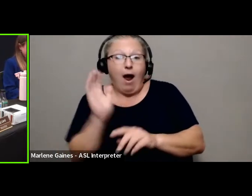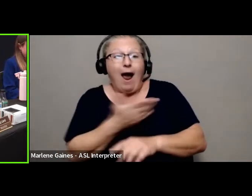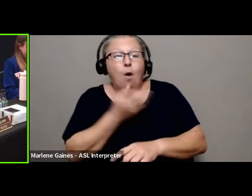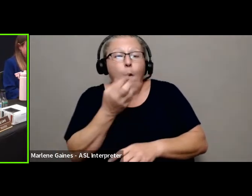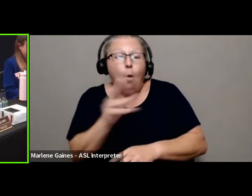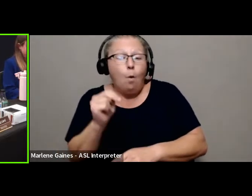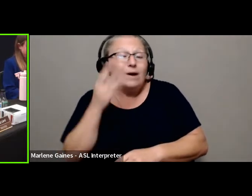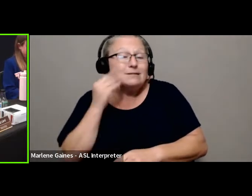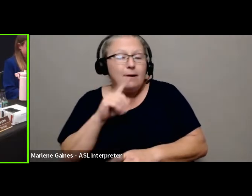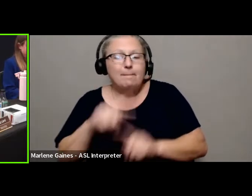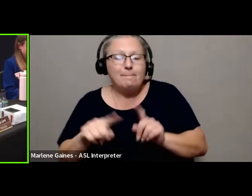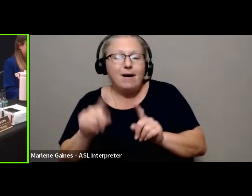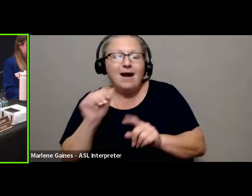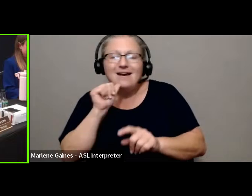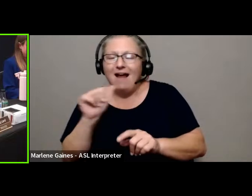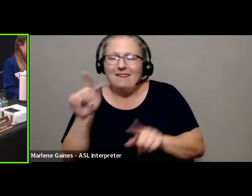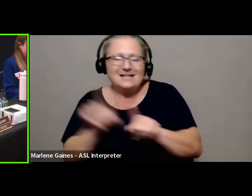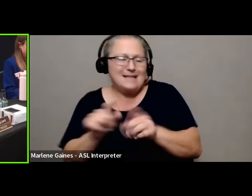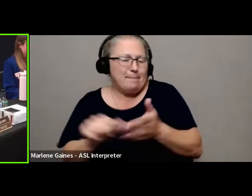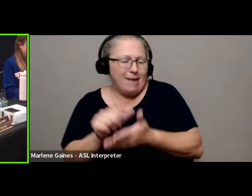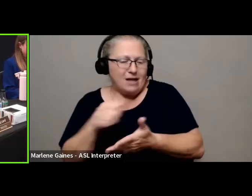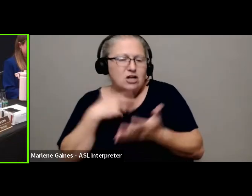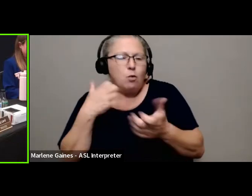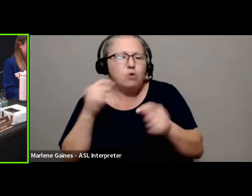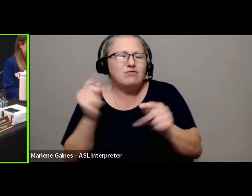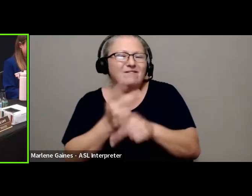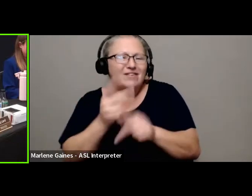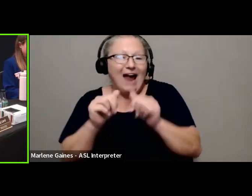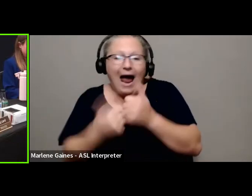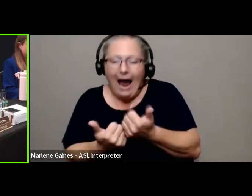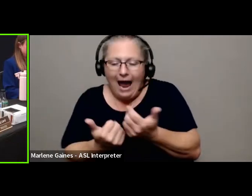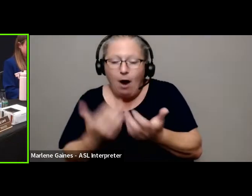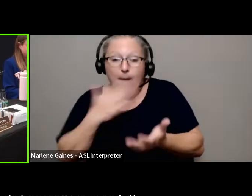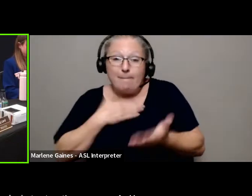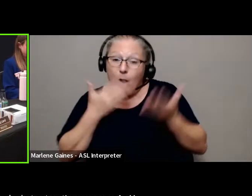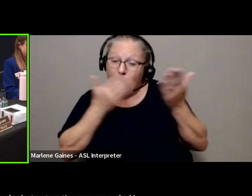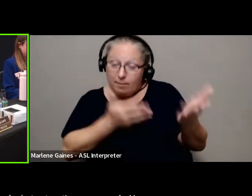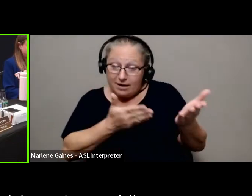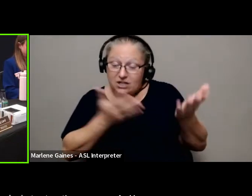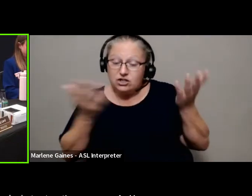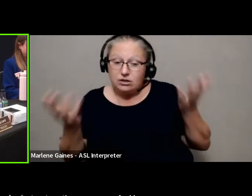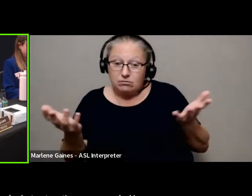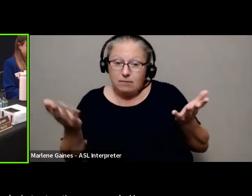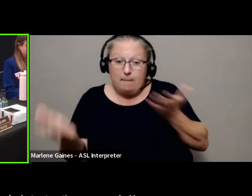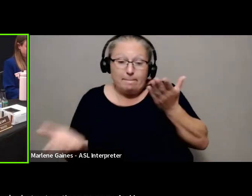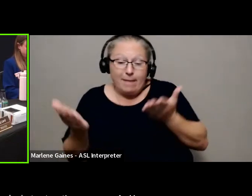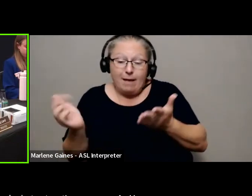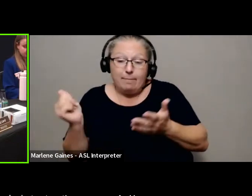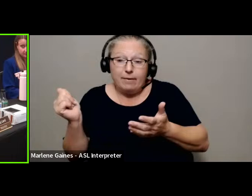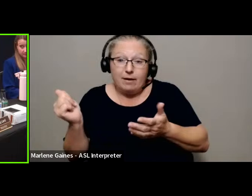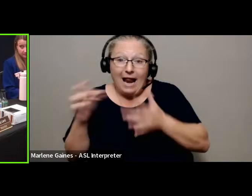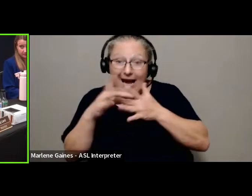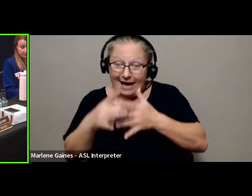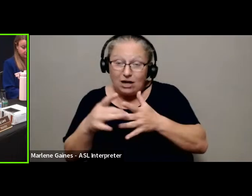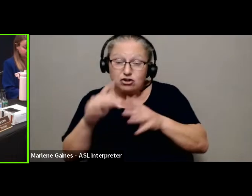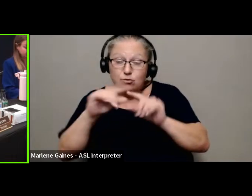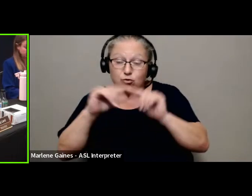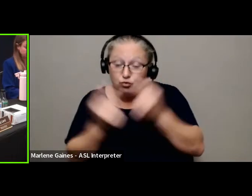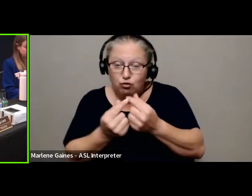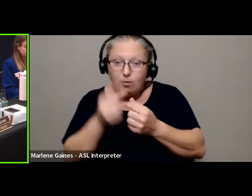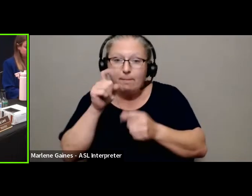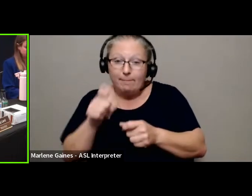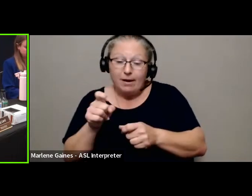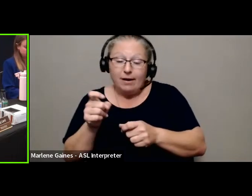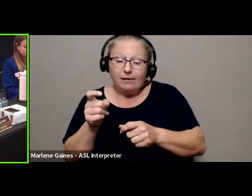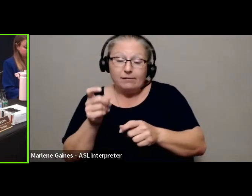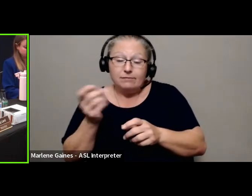same page. And I want to try to figure out how to do that. So my recommendation is maybe we as a leadership group need to get back on